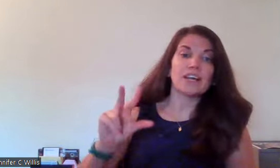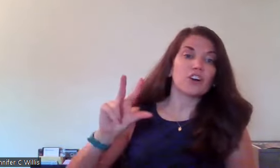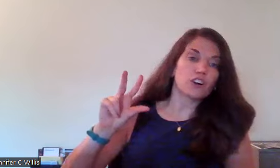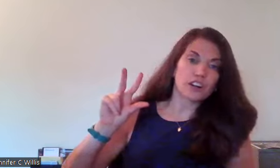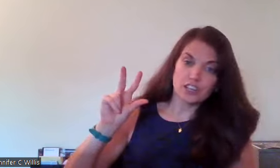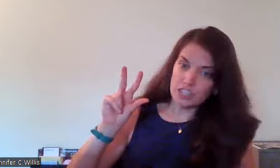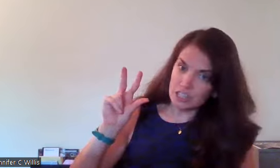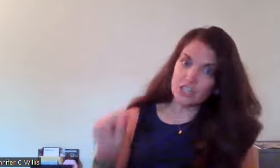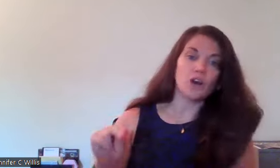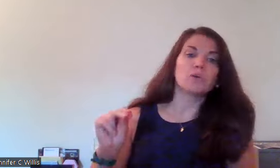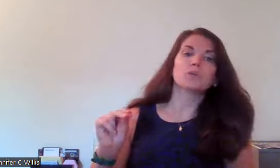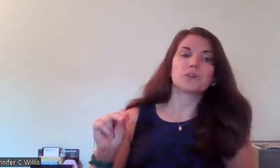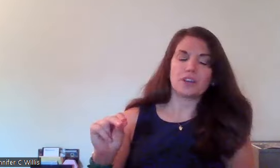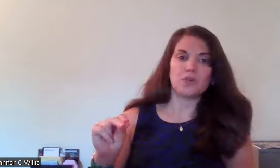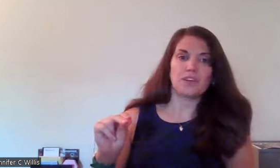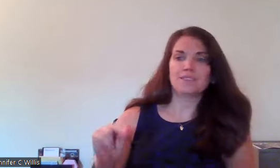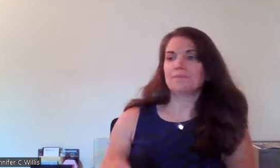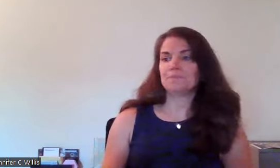a hard no. We're not doing that.